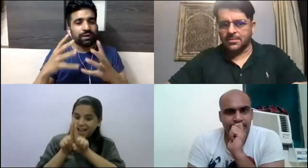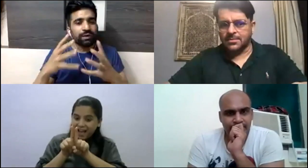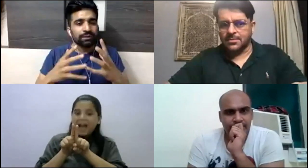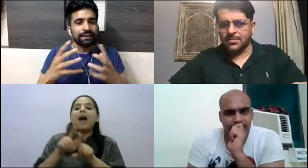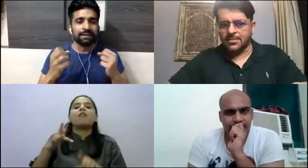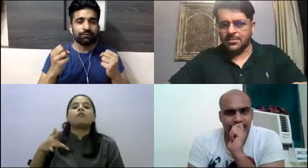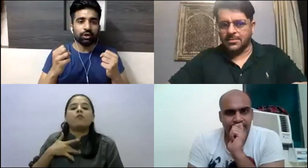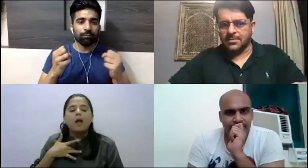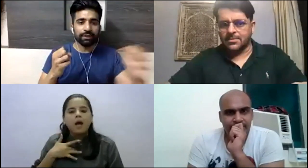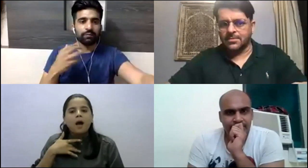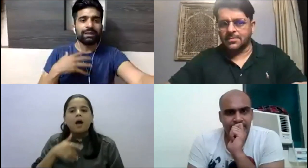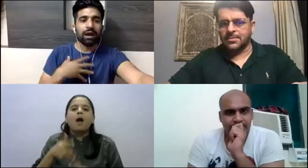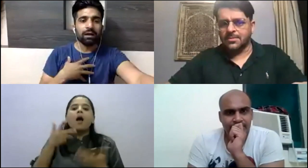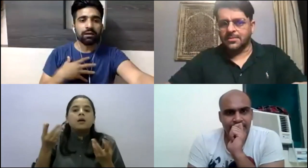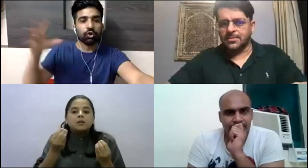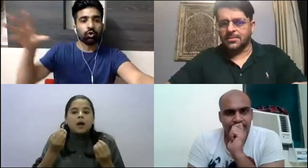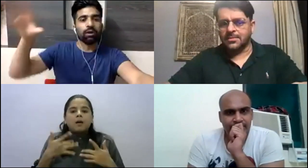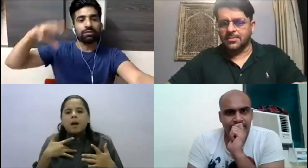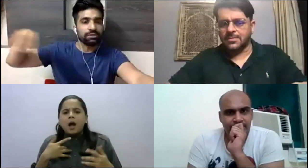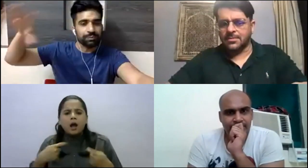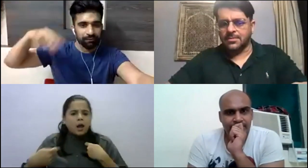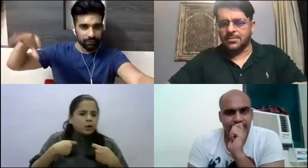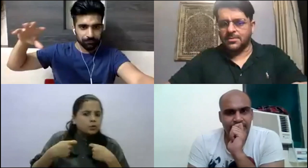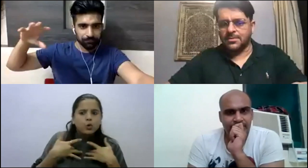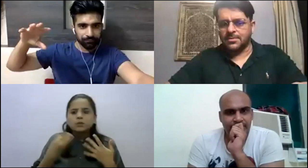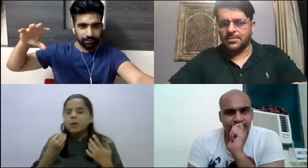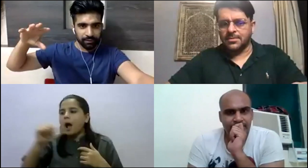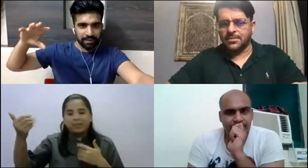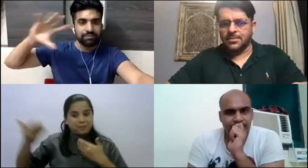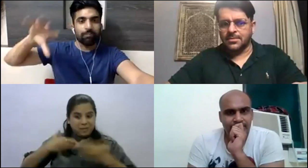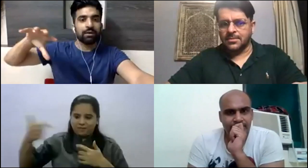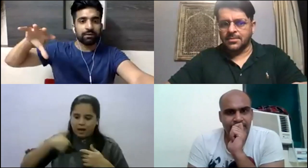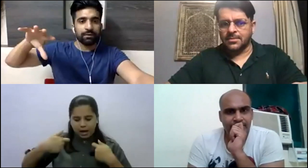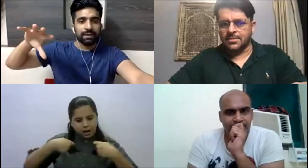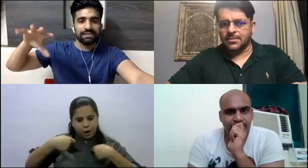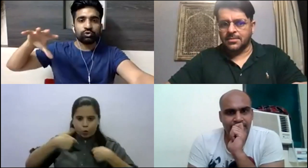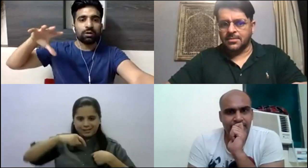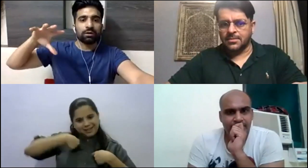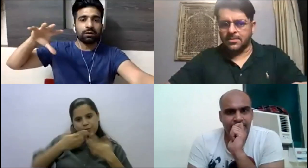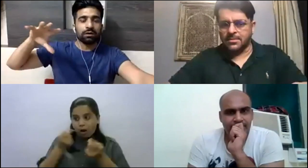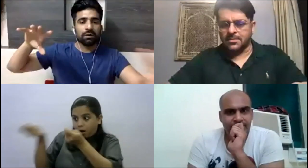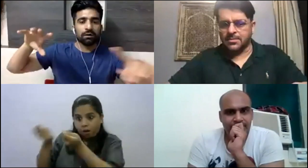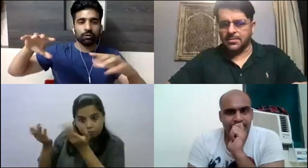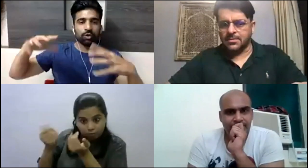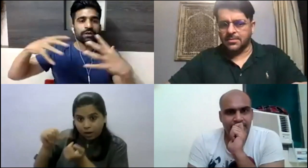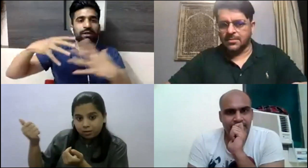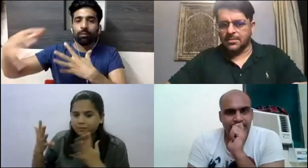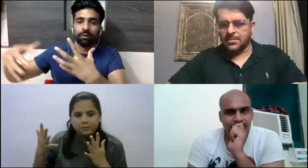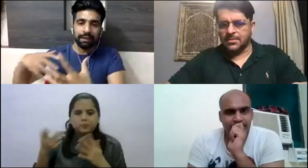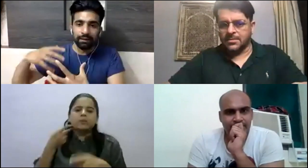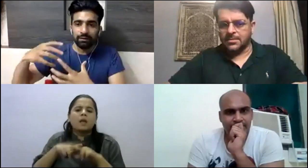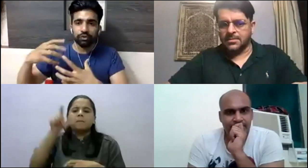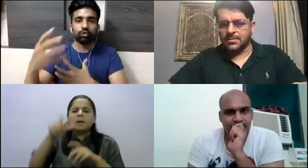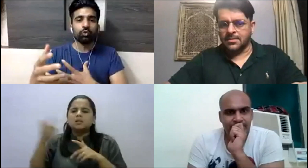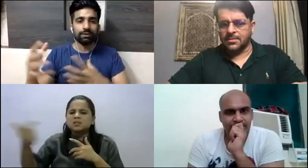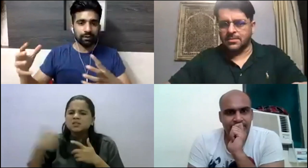that's where the things get very complicated. We can't control others' behavior. If someone is not